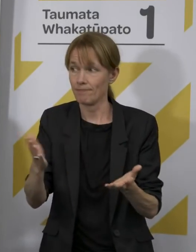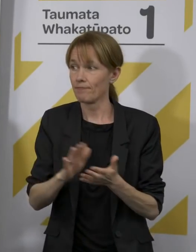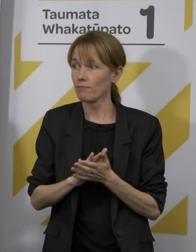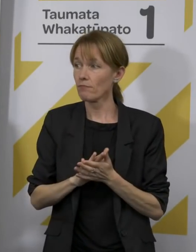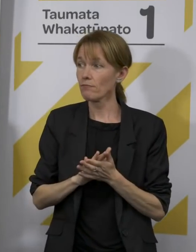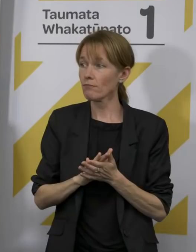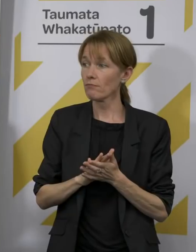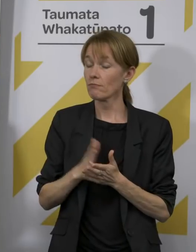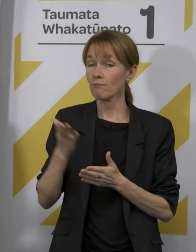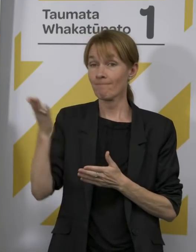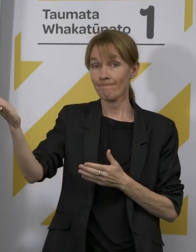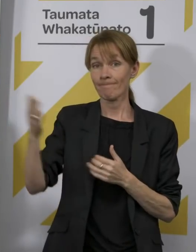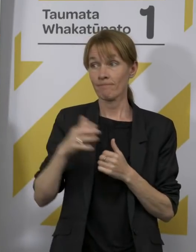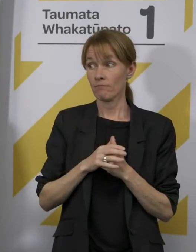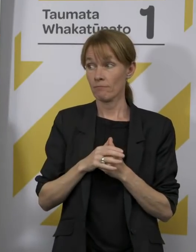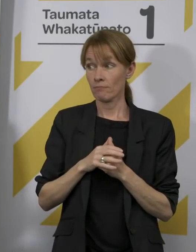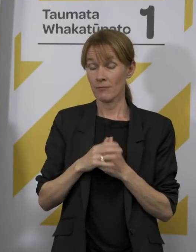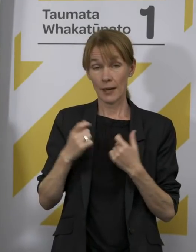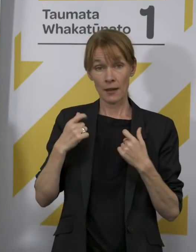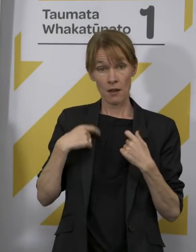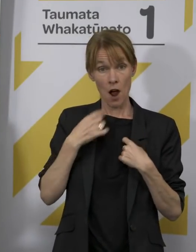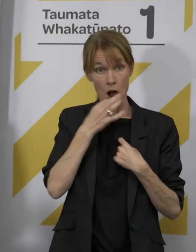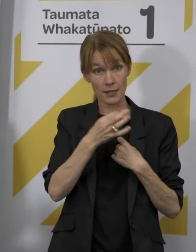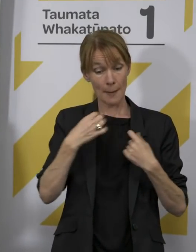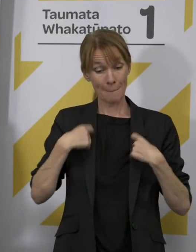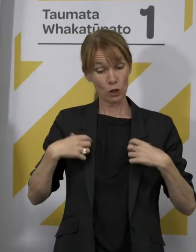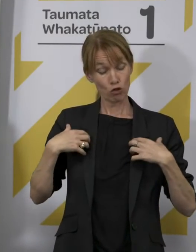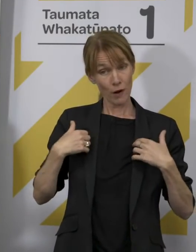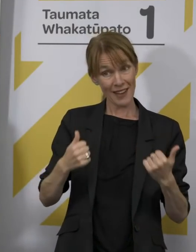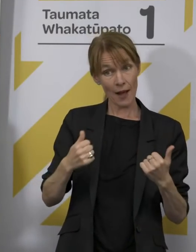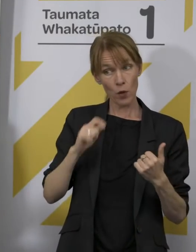Health advising Air New Zealand on any, I guess,